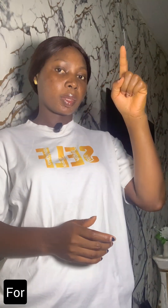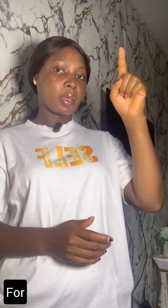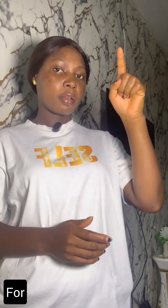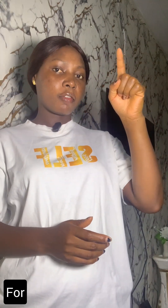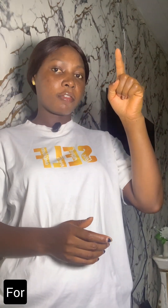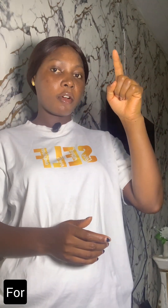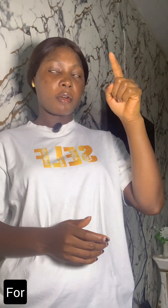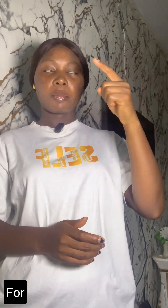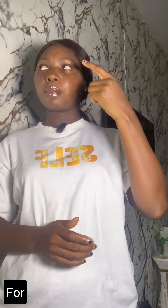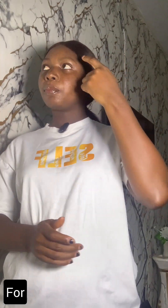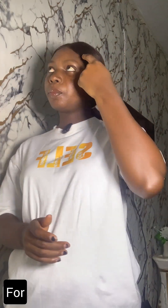for,